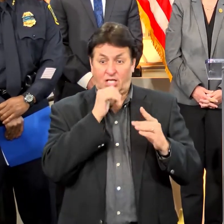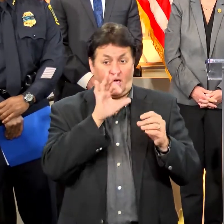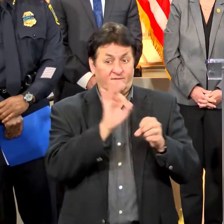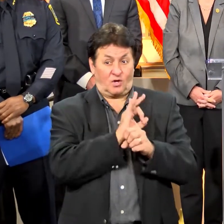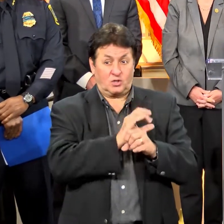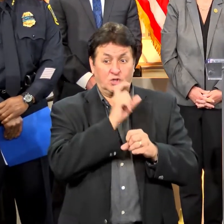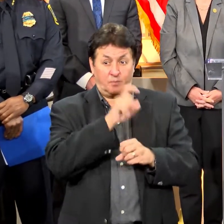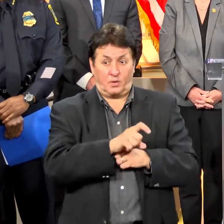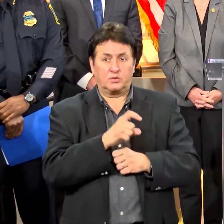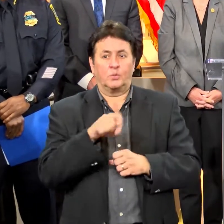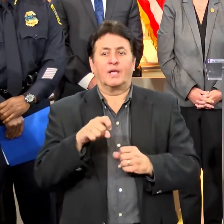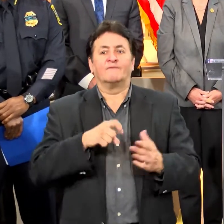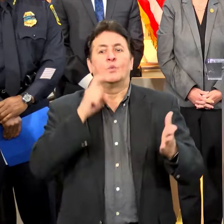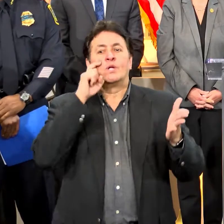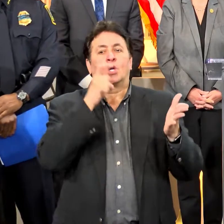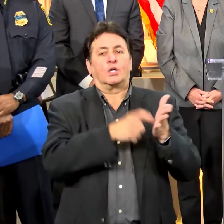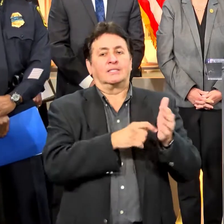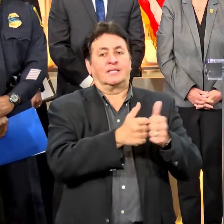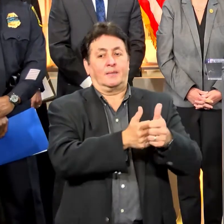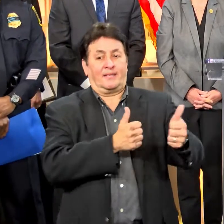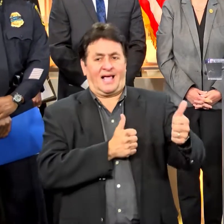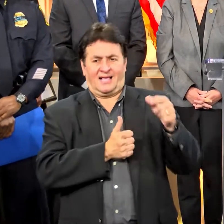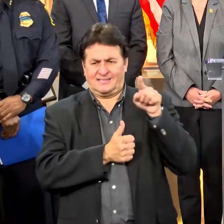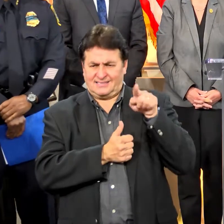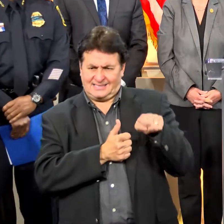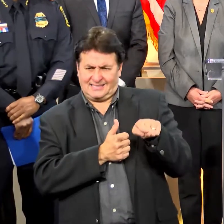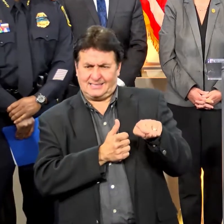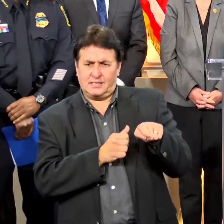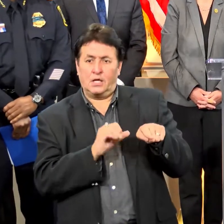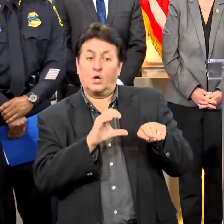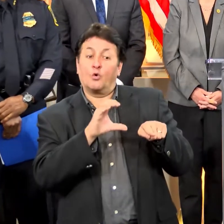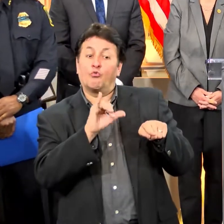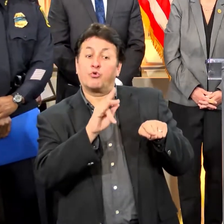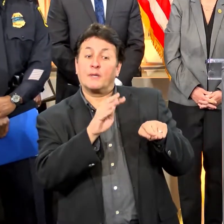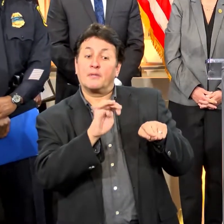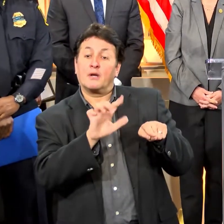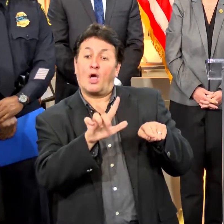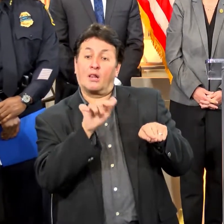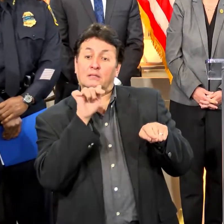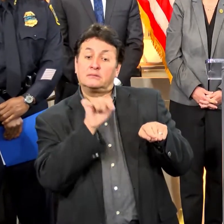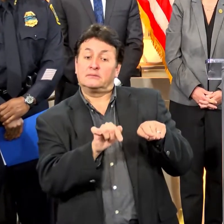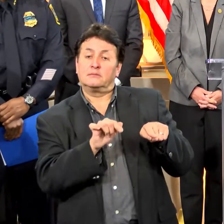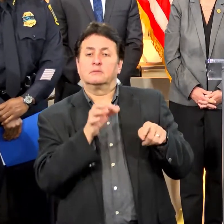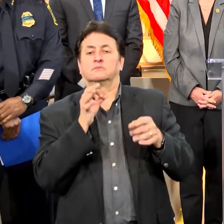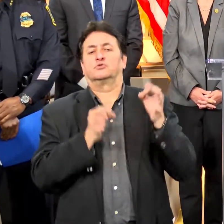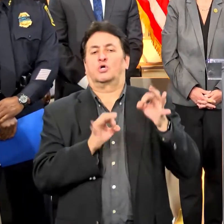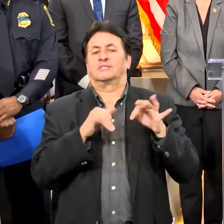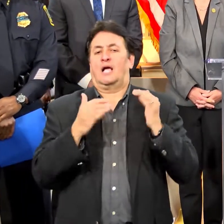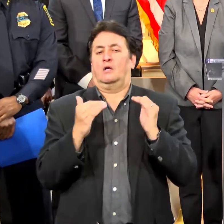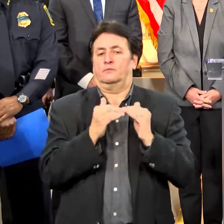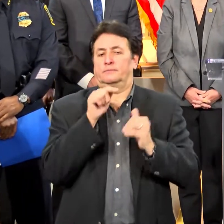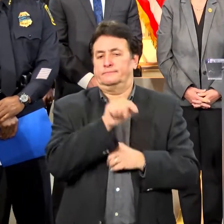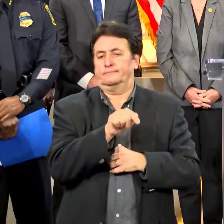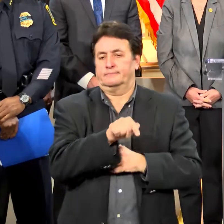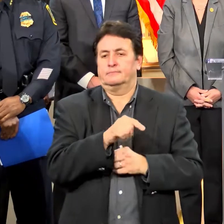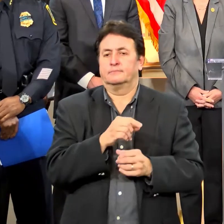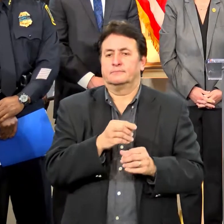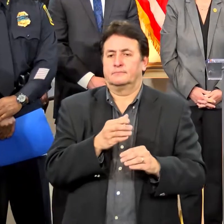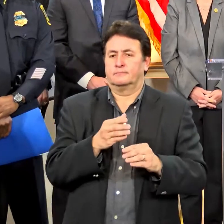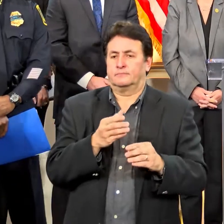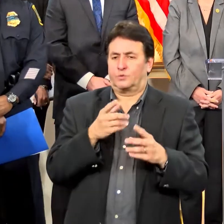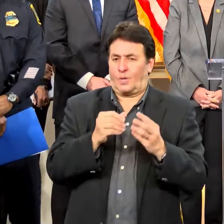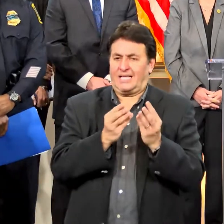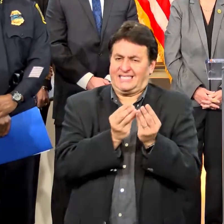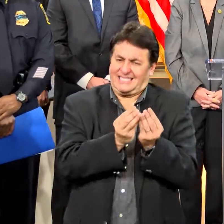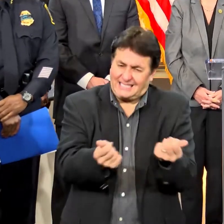the backlog of criminal justice cases and the delay in the adjudication of violent offenders can also be exacerbated if bail